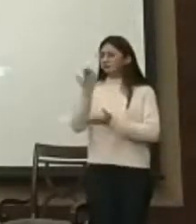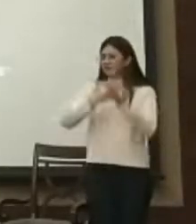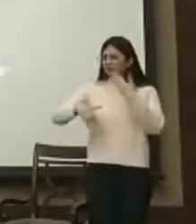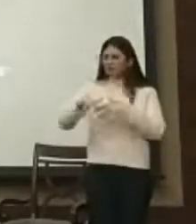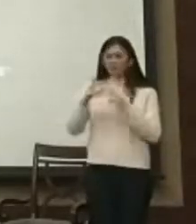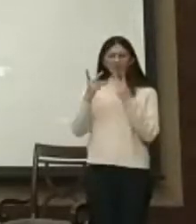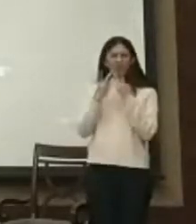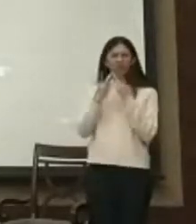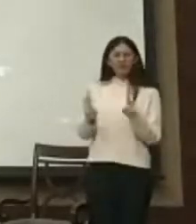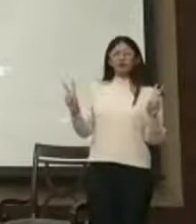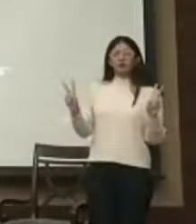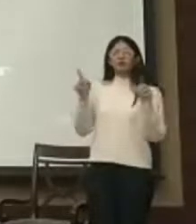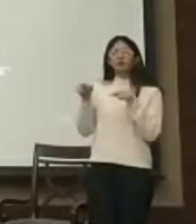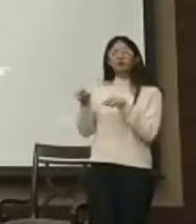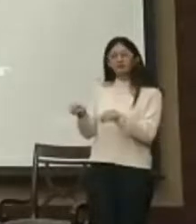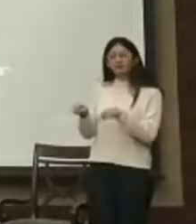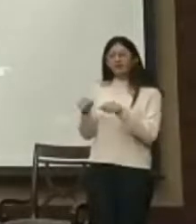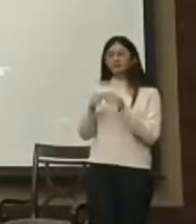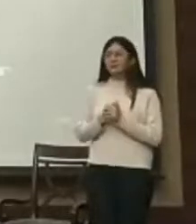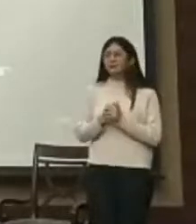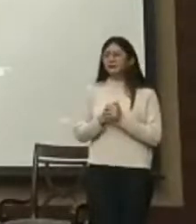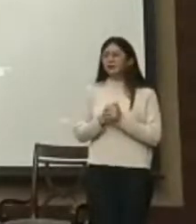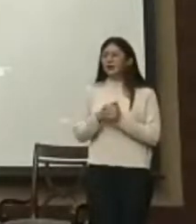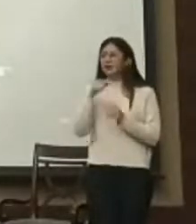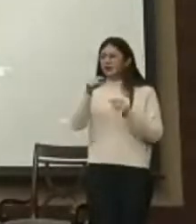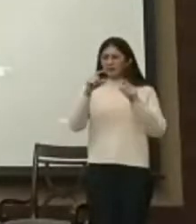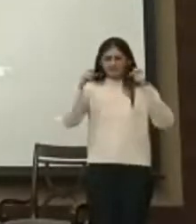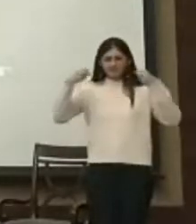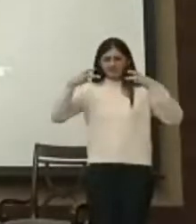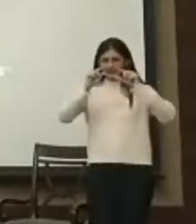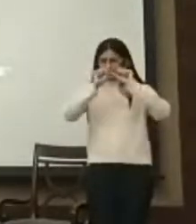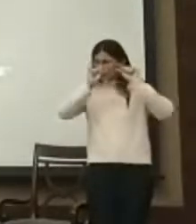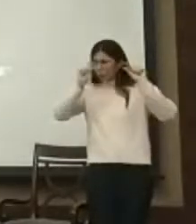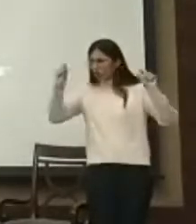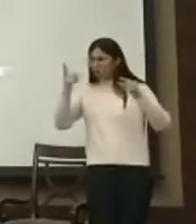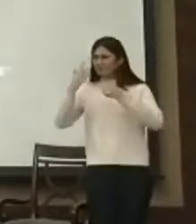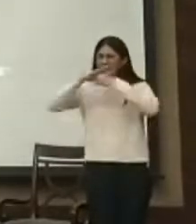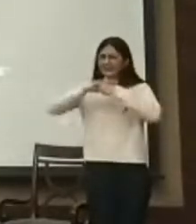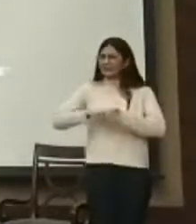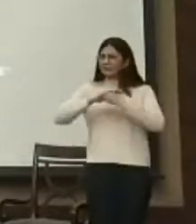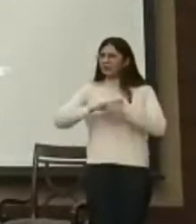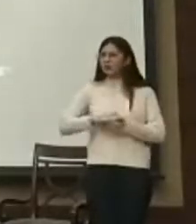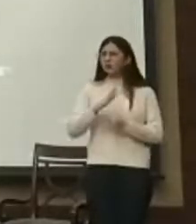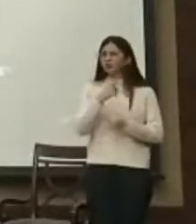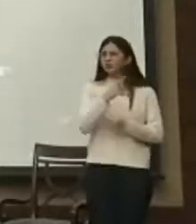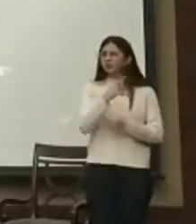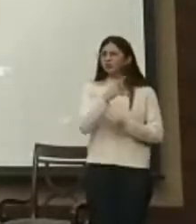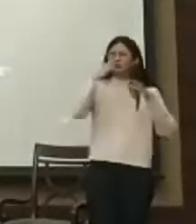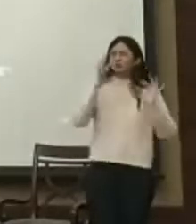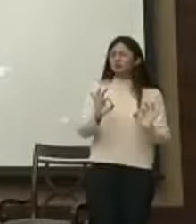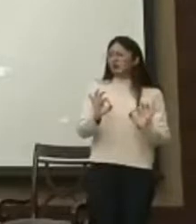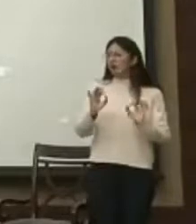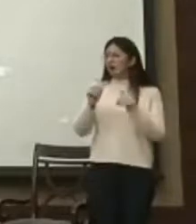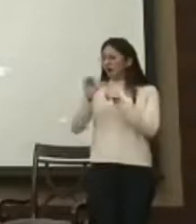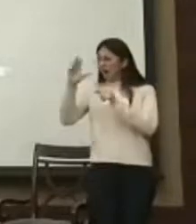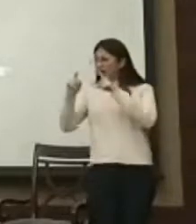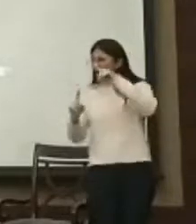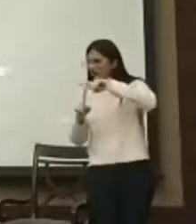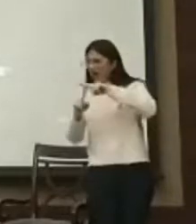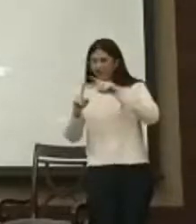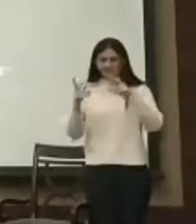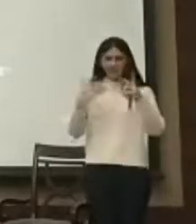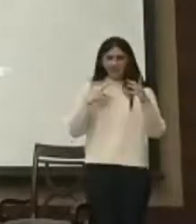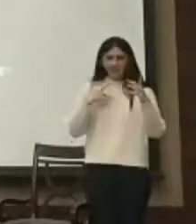very different picture. The definition of discrimination incorporated into the Act from the